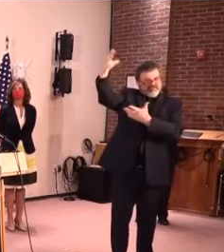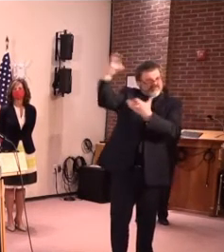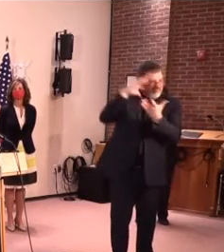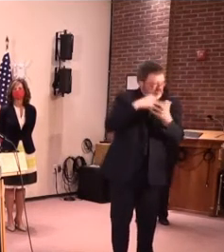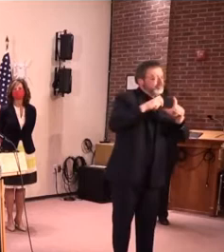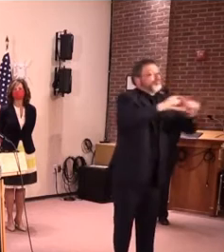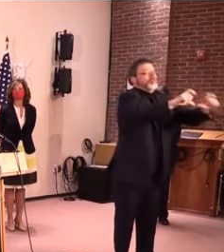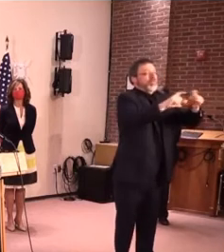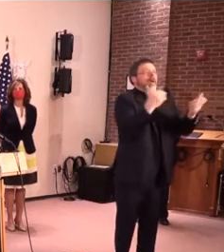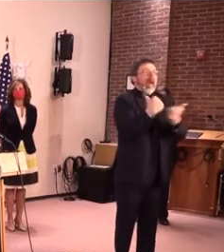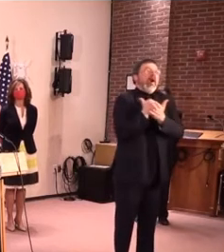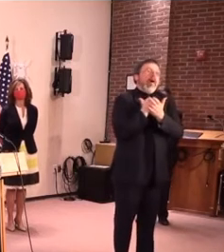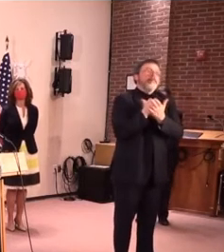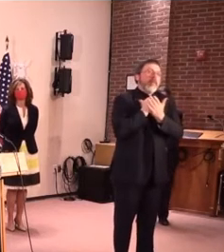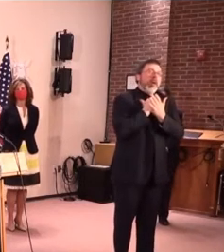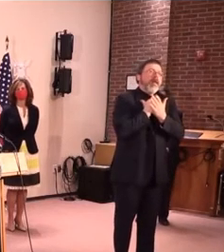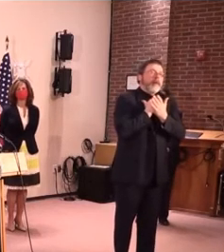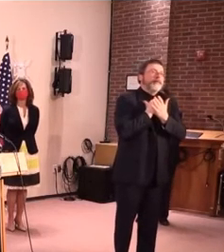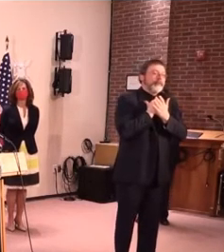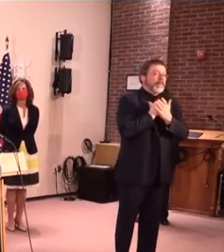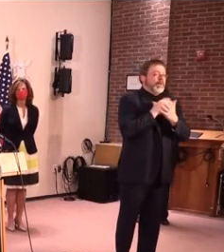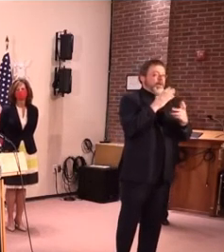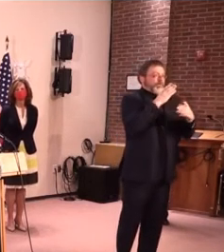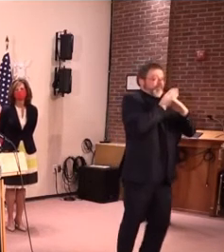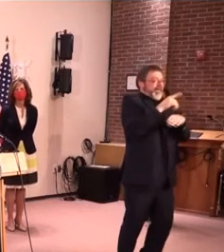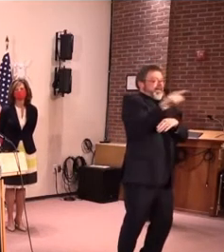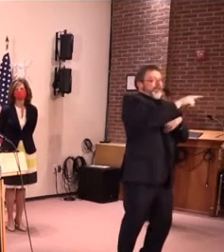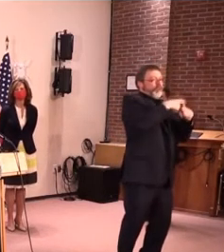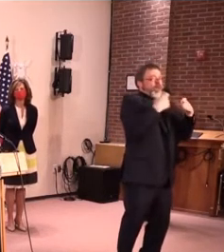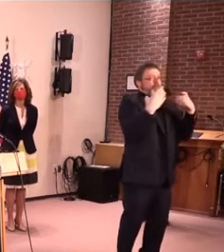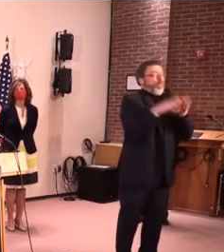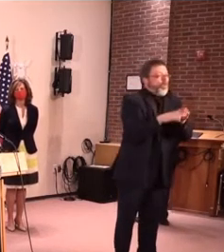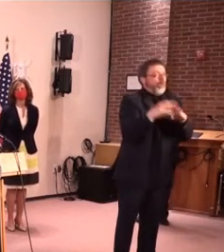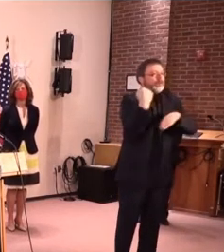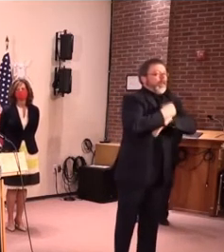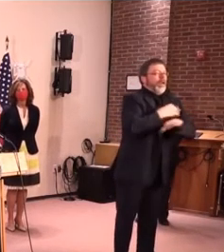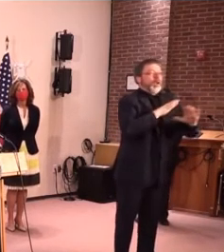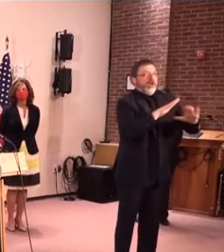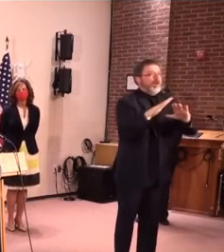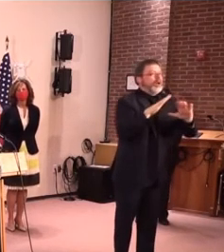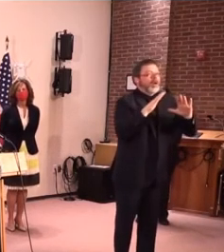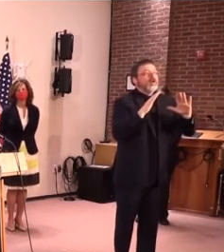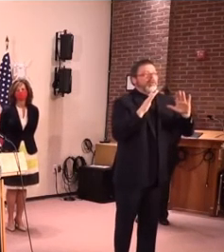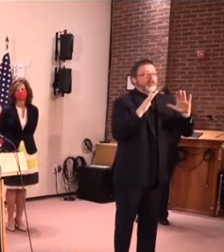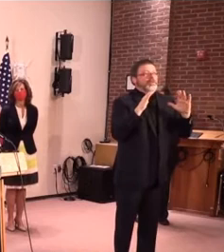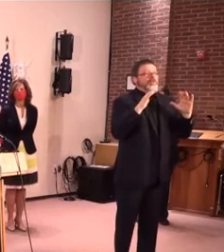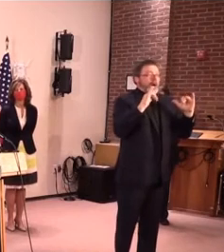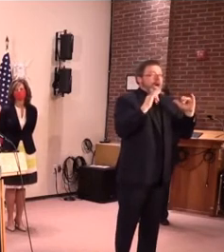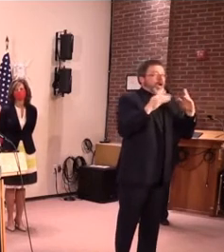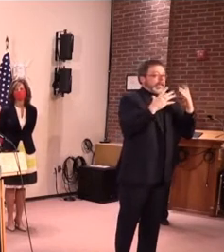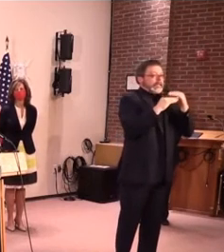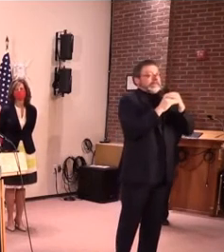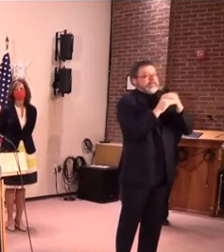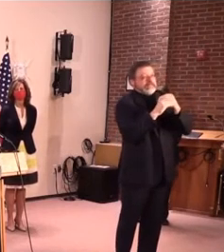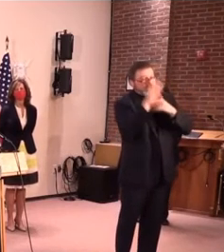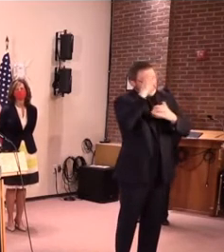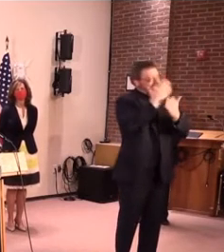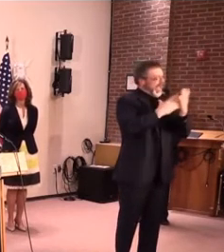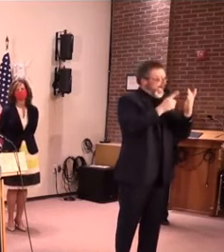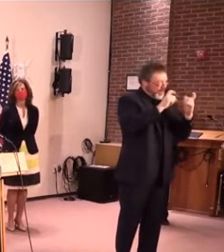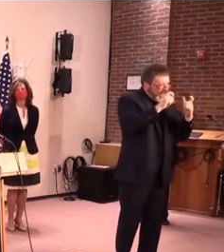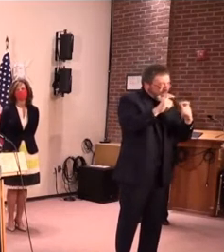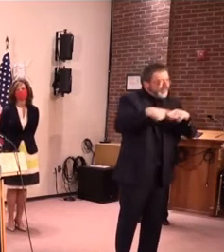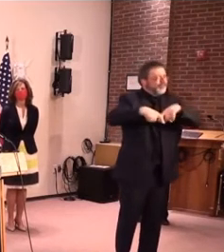below 50% capacity because of the 10-day disbursement and 8-week expenditure window. The PPP